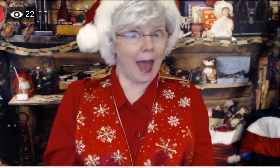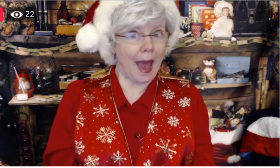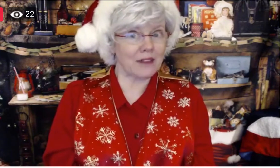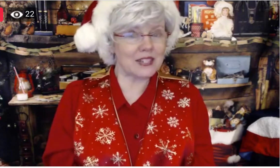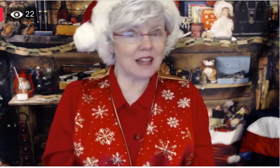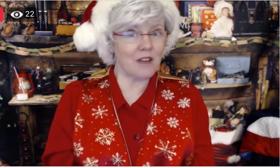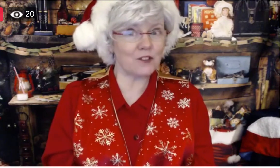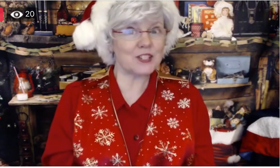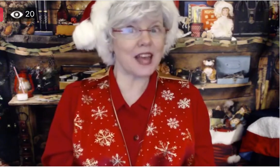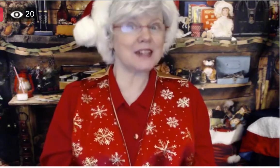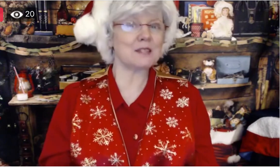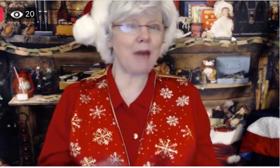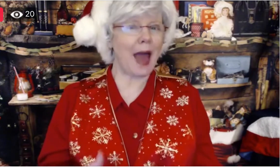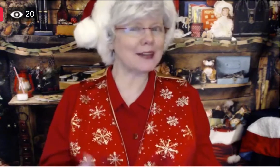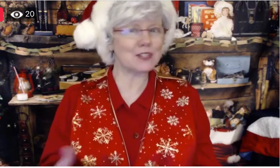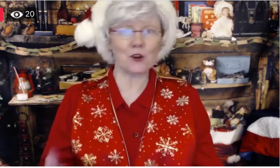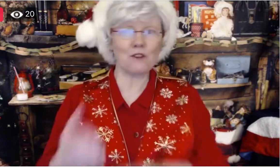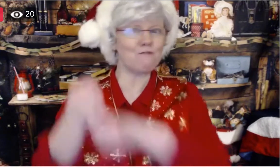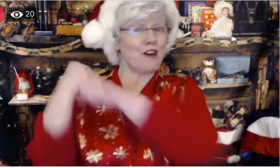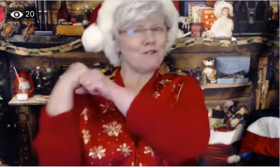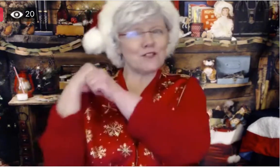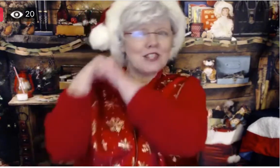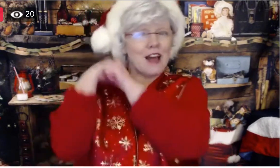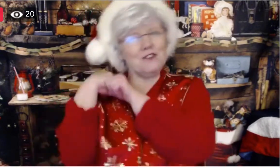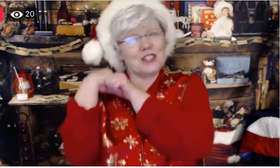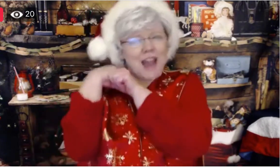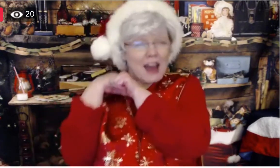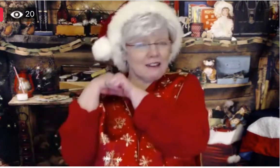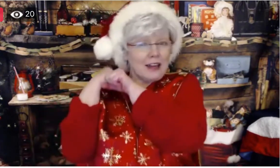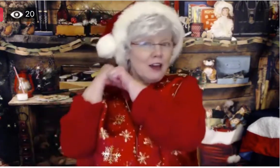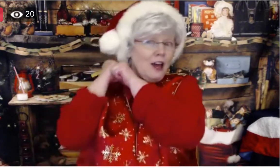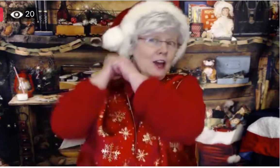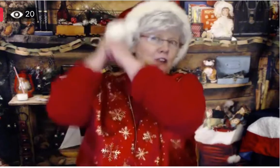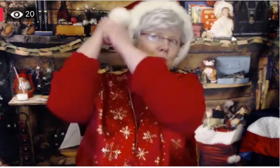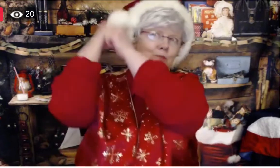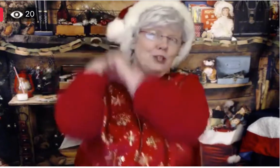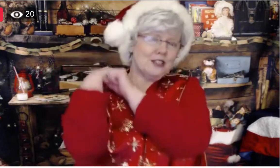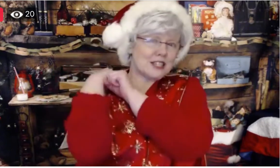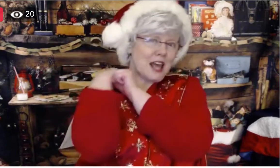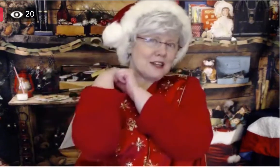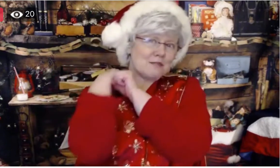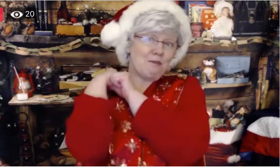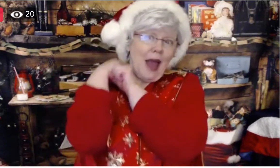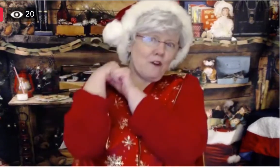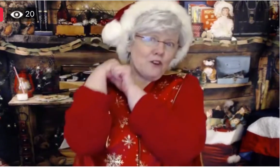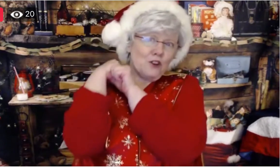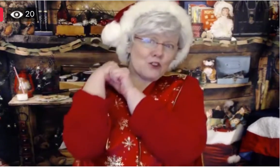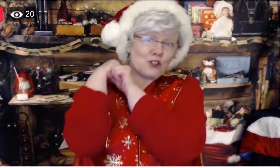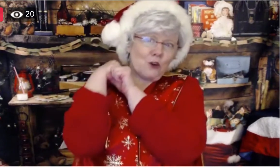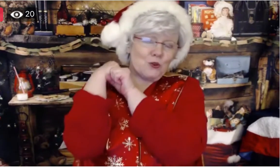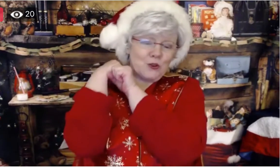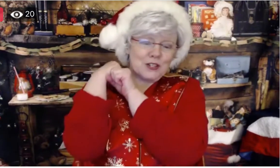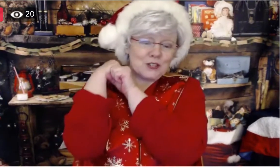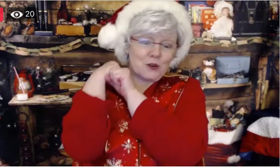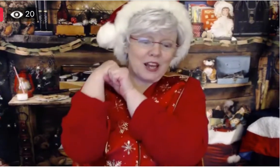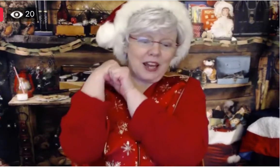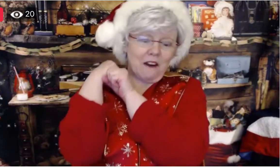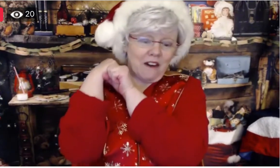bag, the sign for Santa's bag, it's sort of a fun sign. You just act like you're putting Santa's bag over your shoulder and sort of carrying